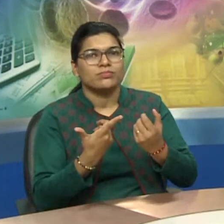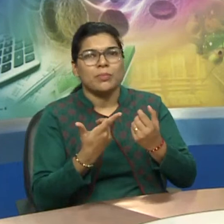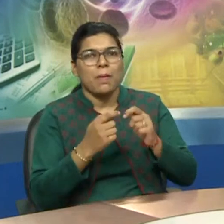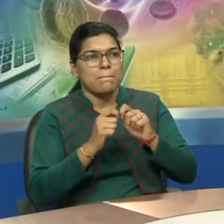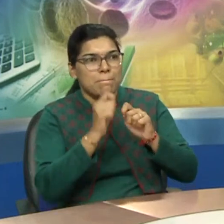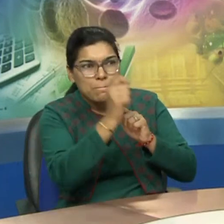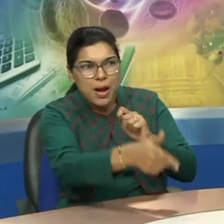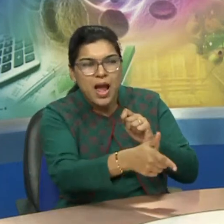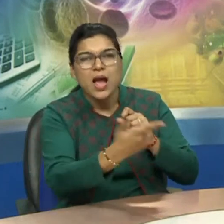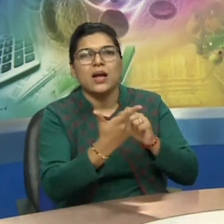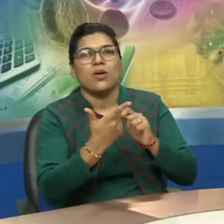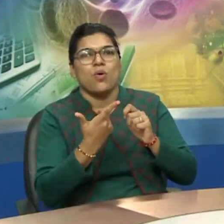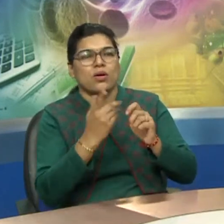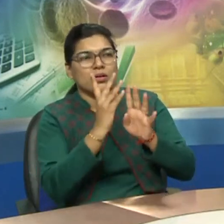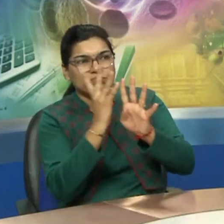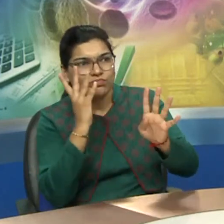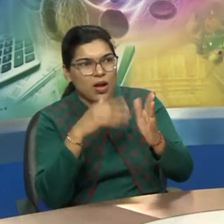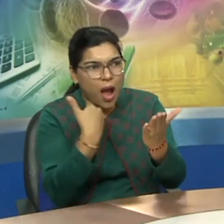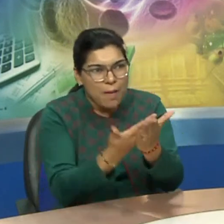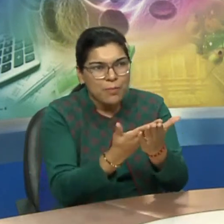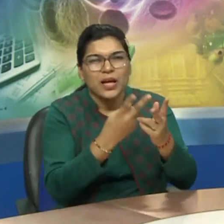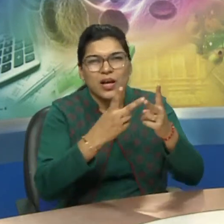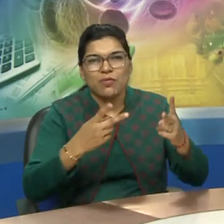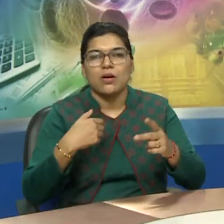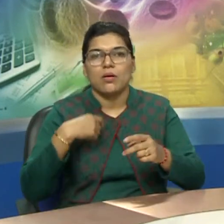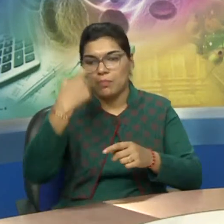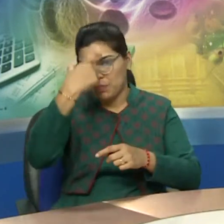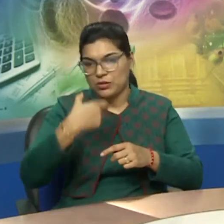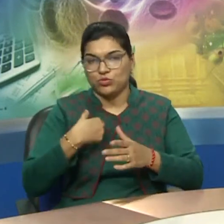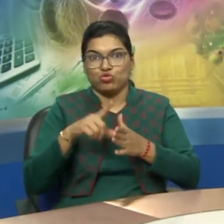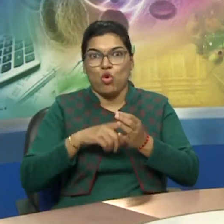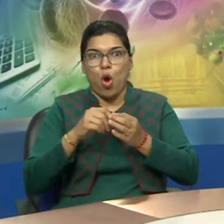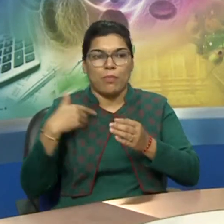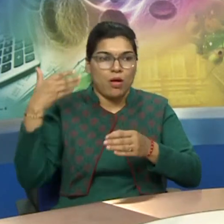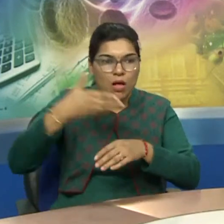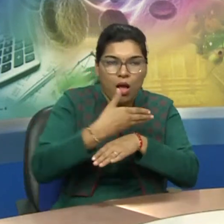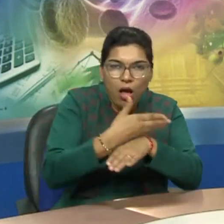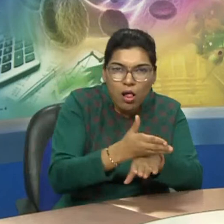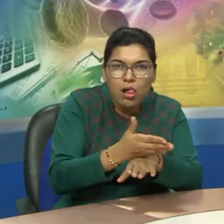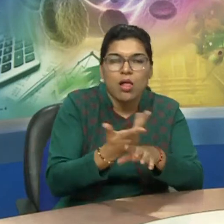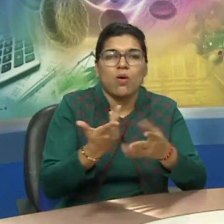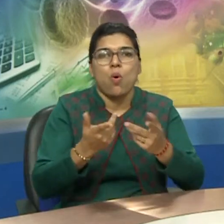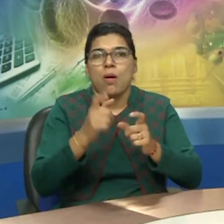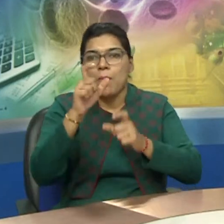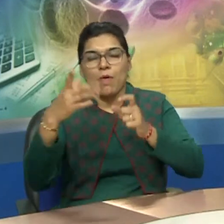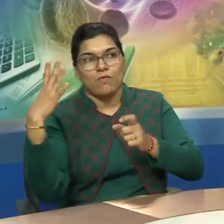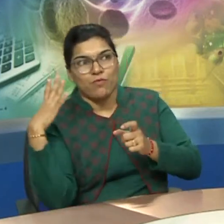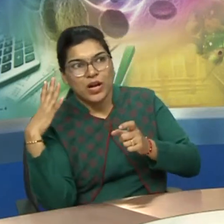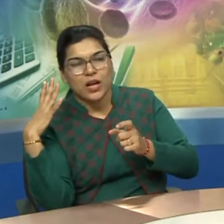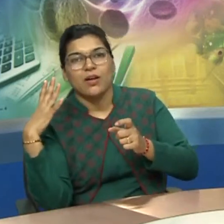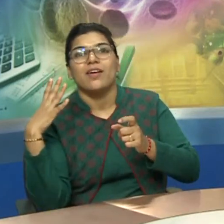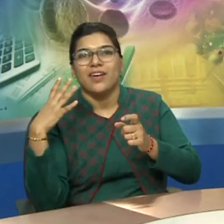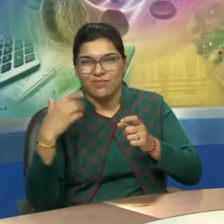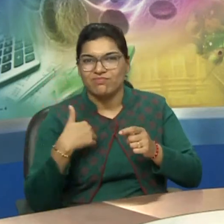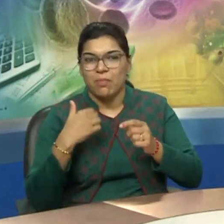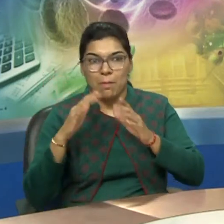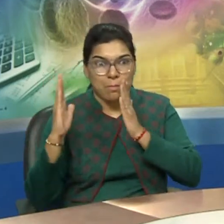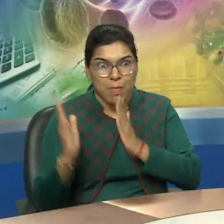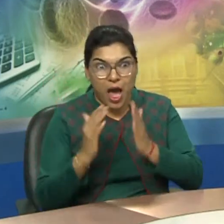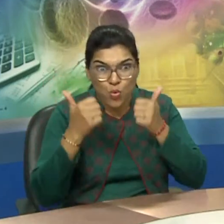is given to us and we procrastinate and we do not consider that work very important, and just